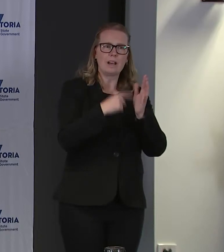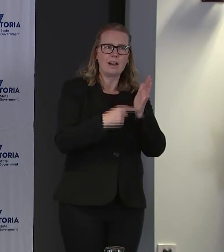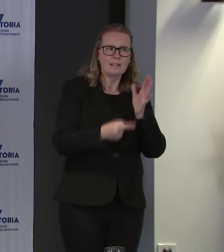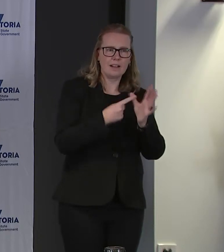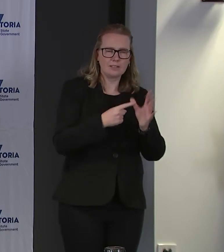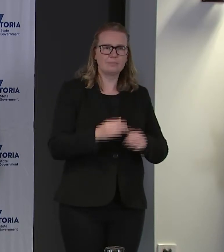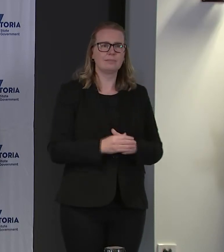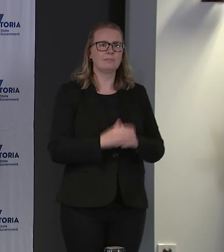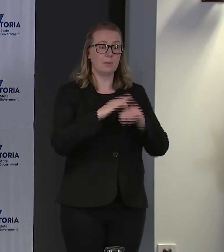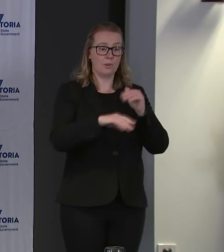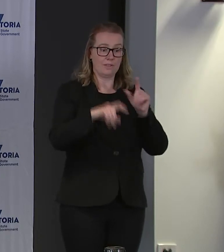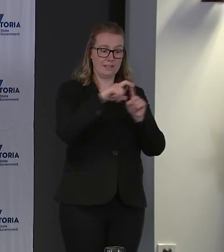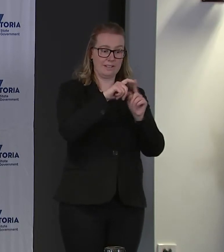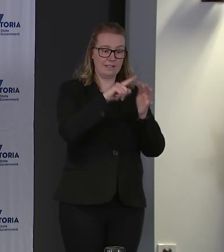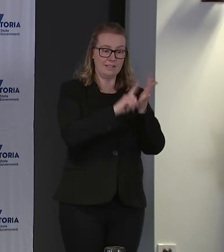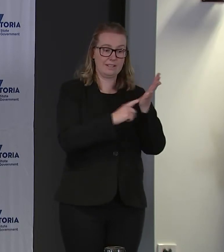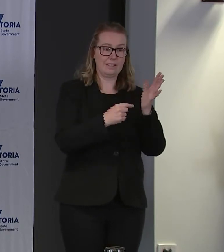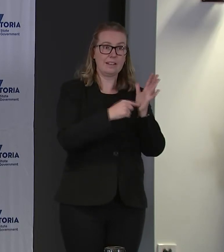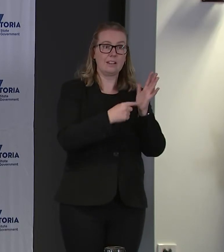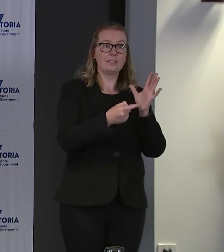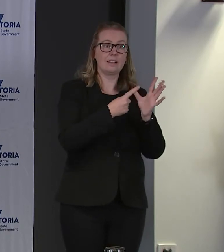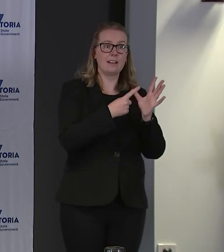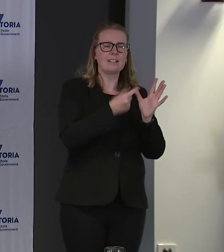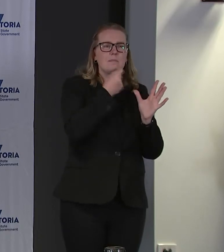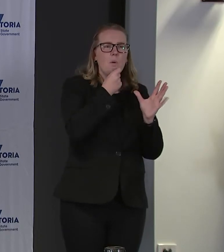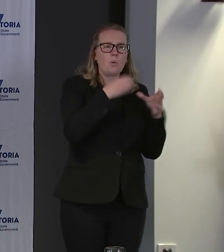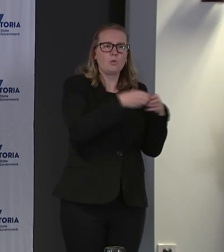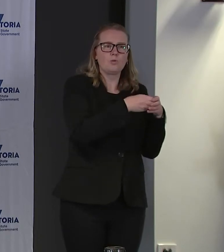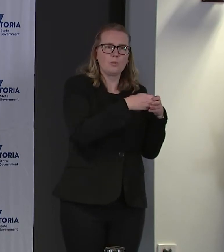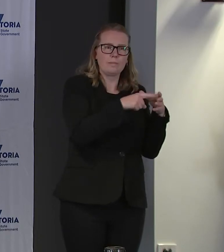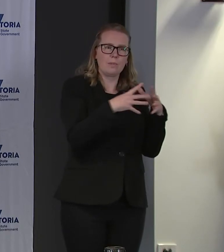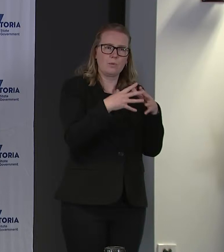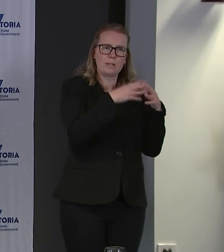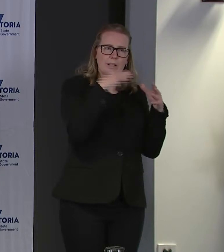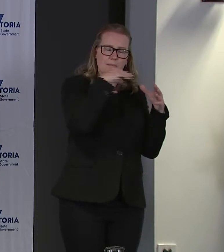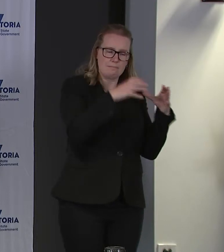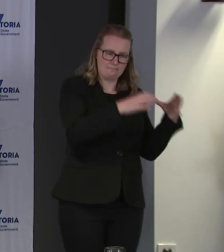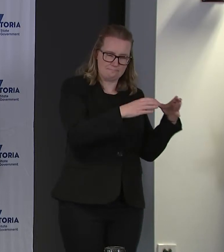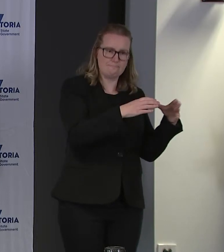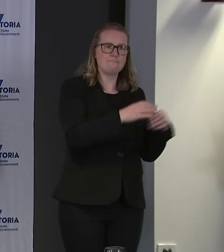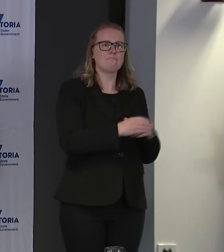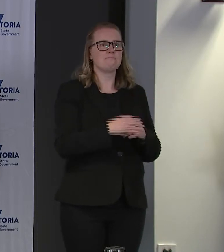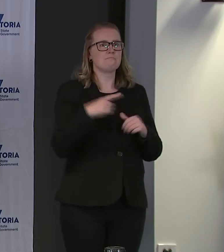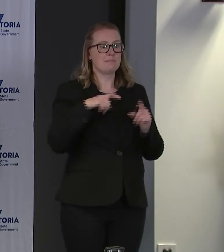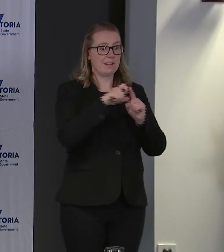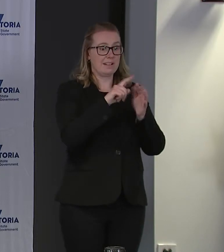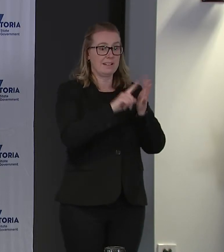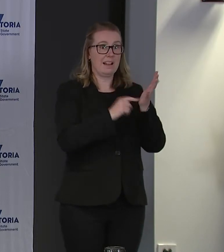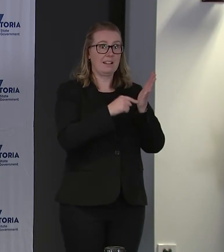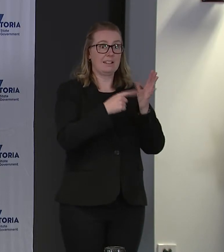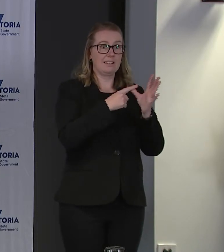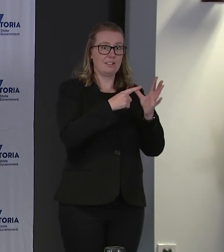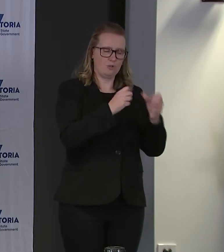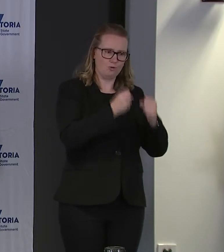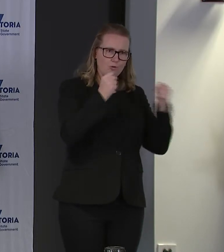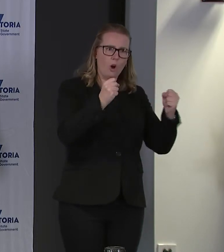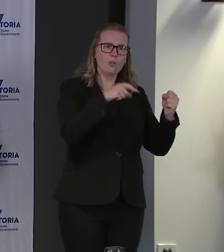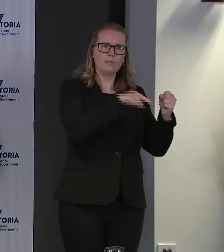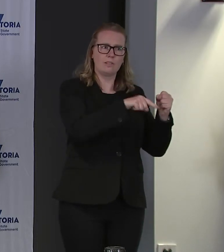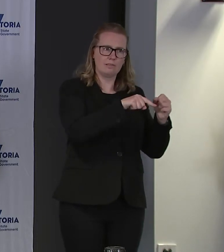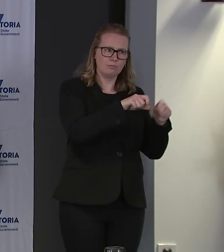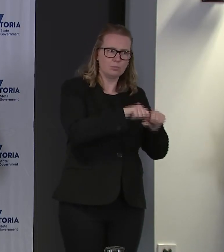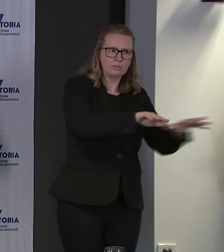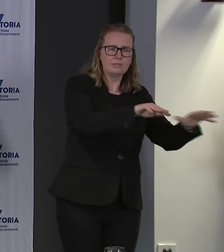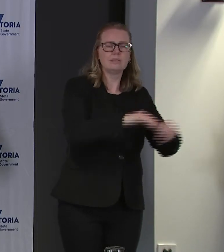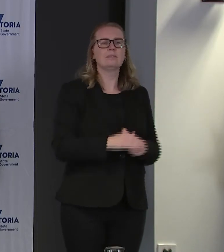on Delta, the small cluster we have here, rather than Kappa, because Delta is the dominant variant. And the report is that